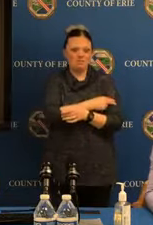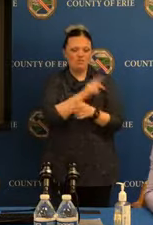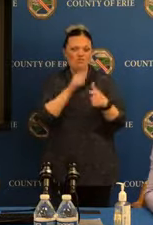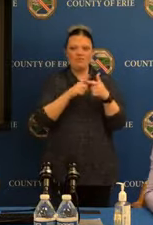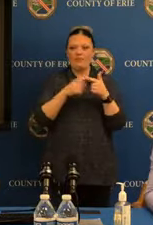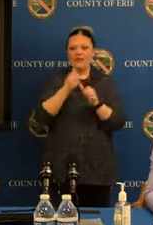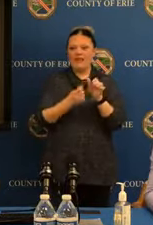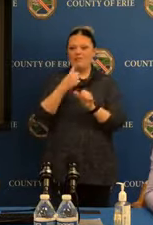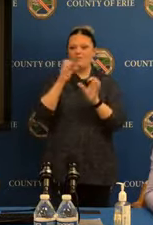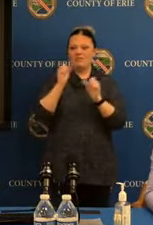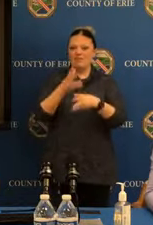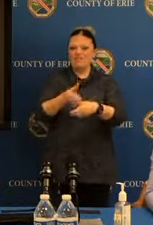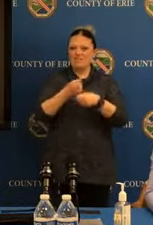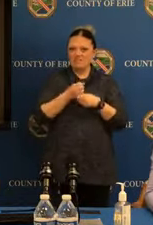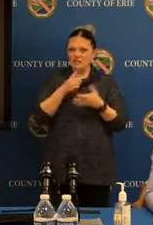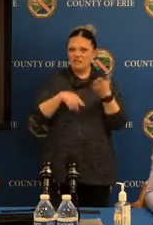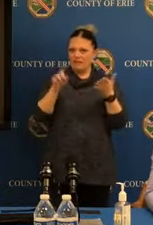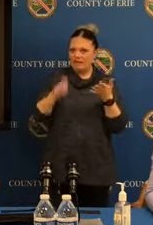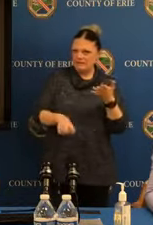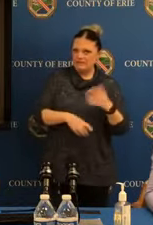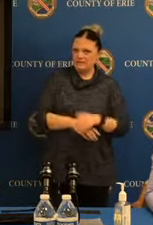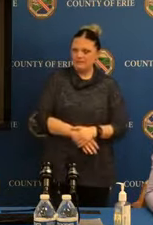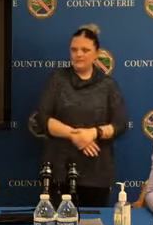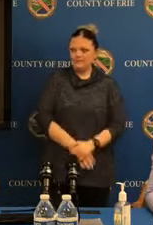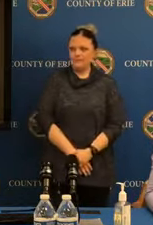can receive the health care that they need.